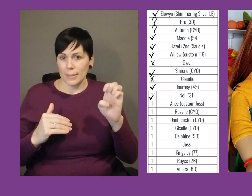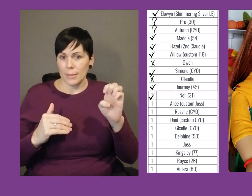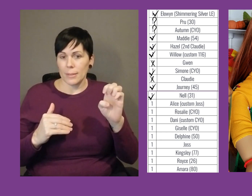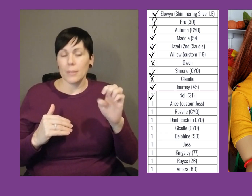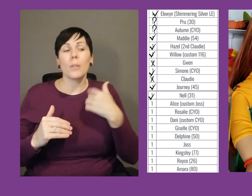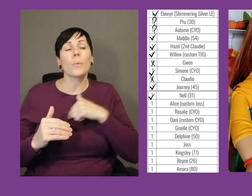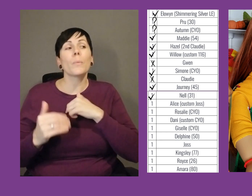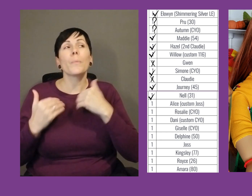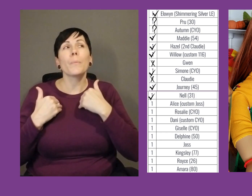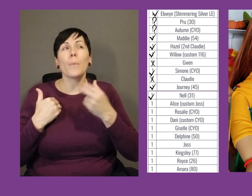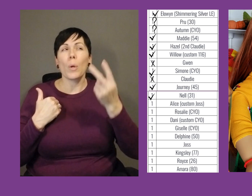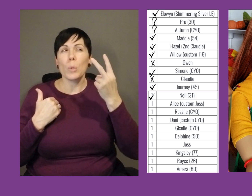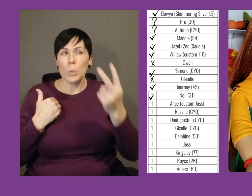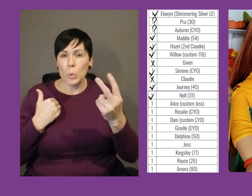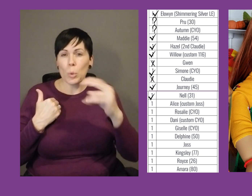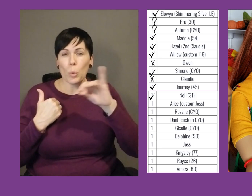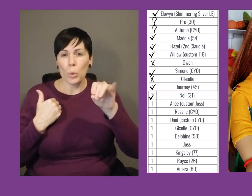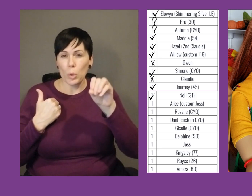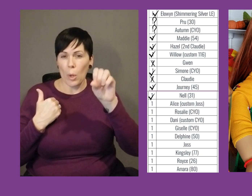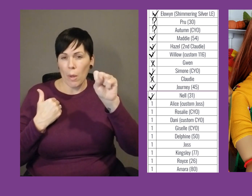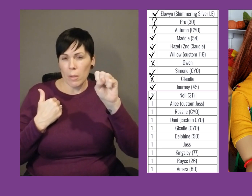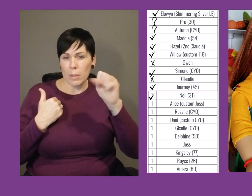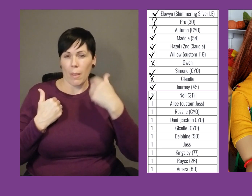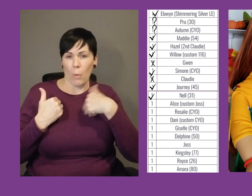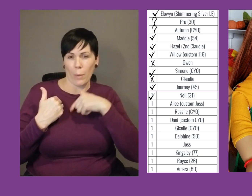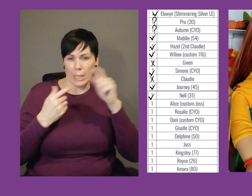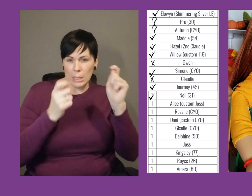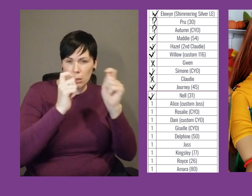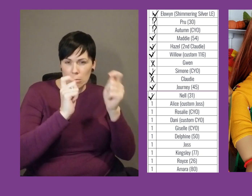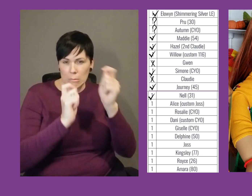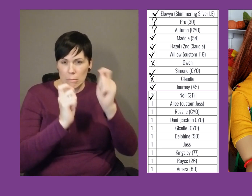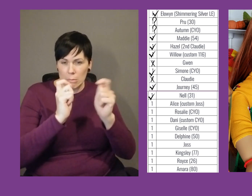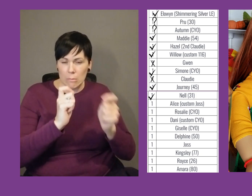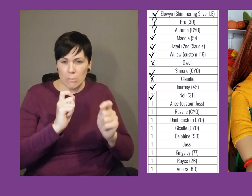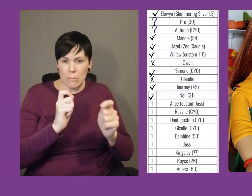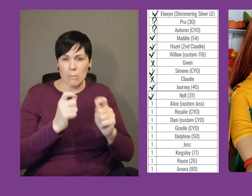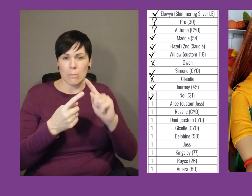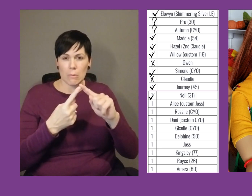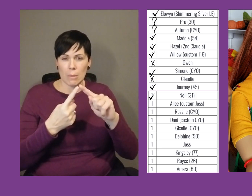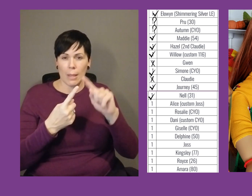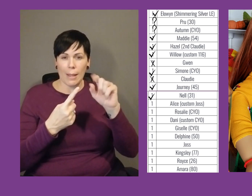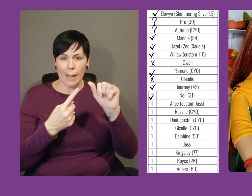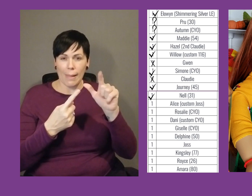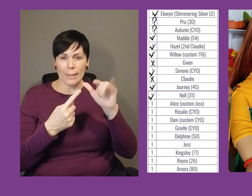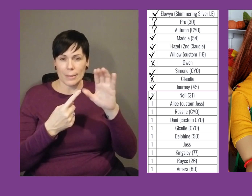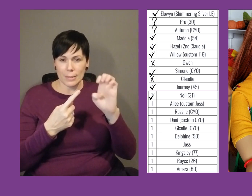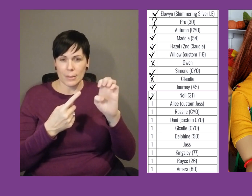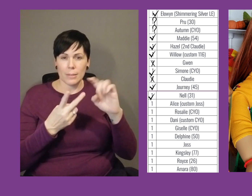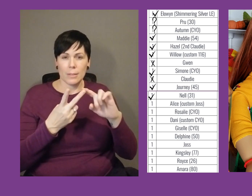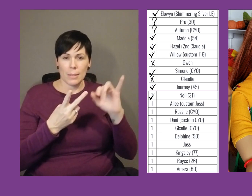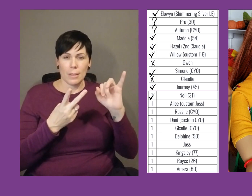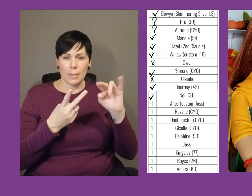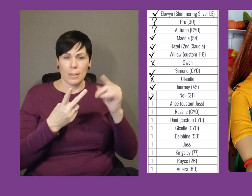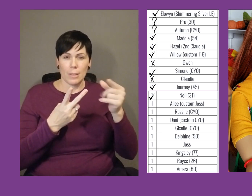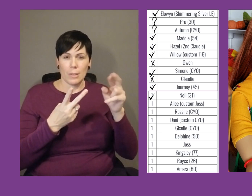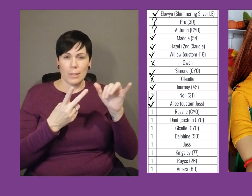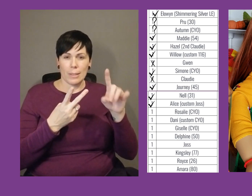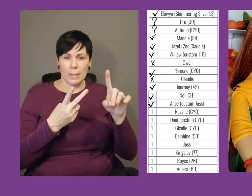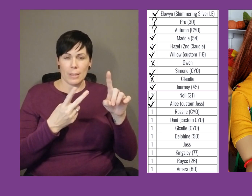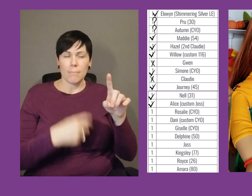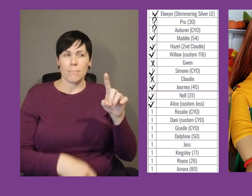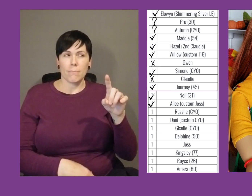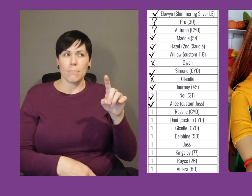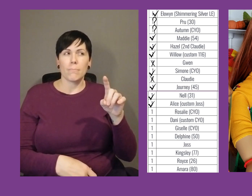Alice. Alice is probably, yeah, because we've switched her eyes to Marie Grace eyes. I would probably put her on my top 20 list.